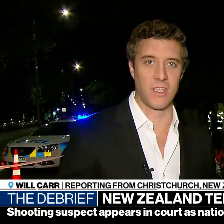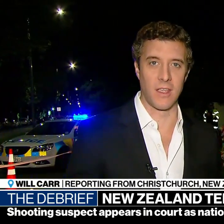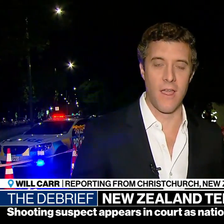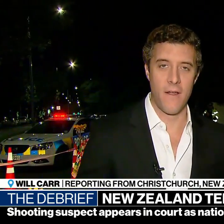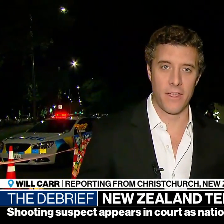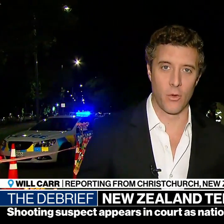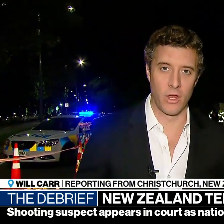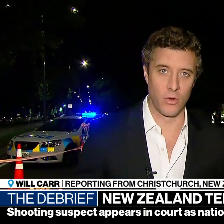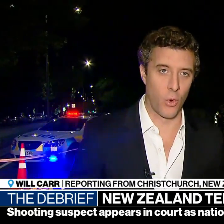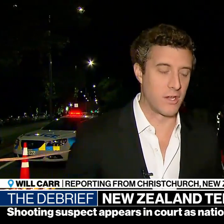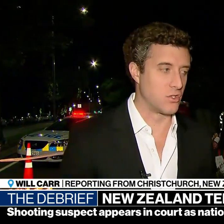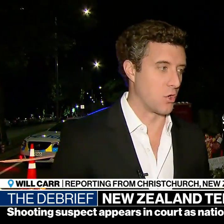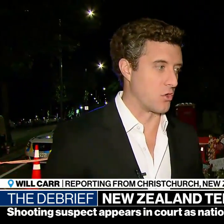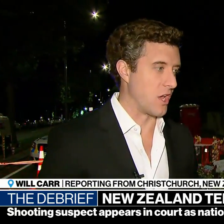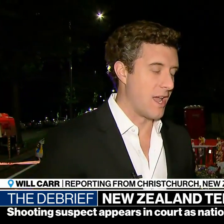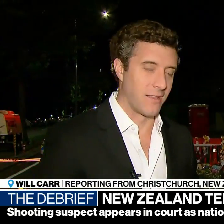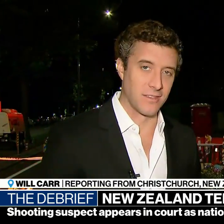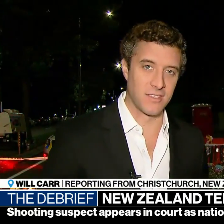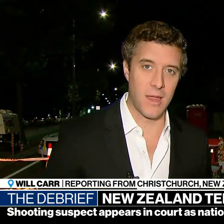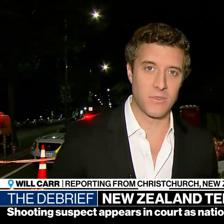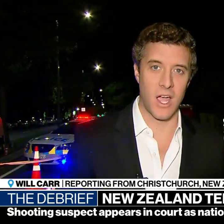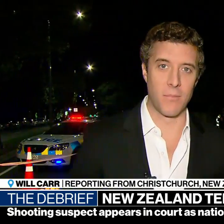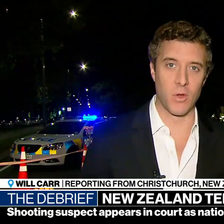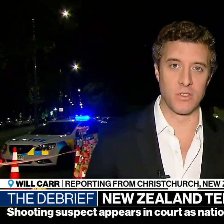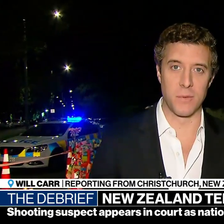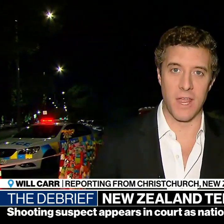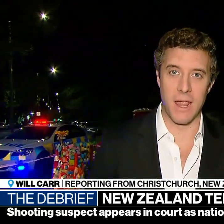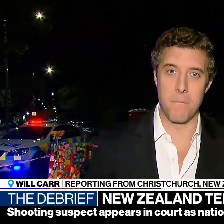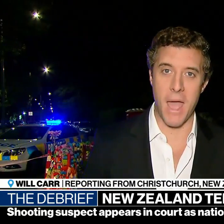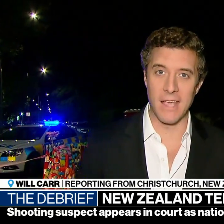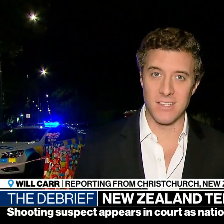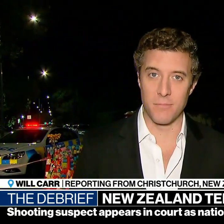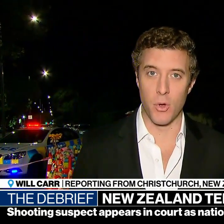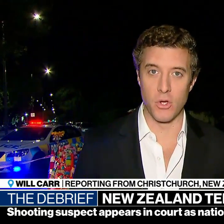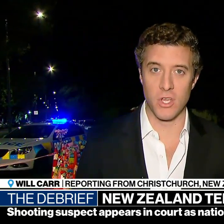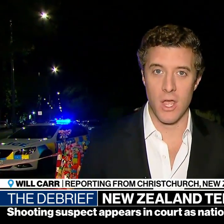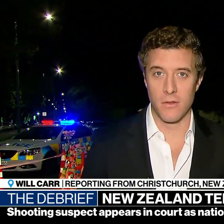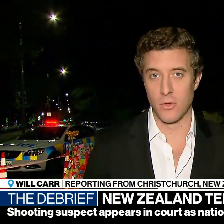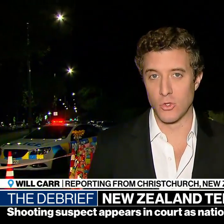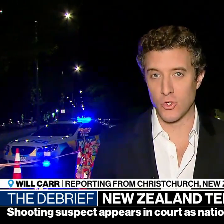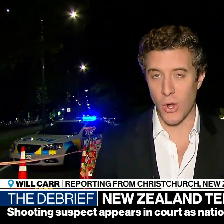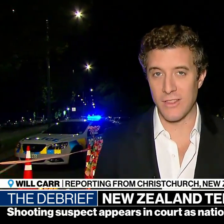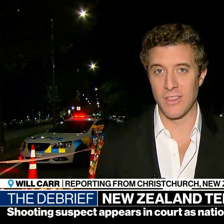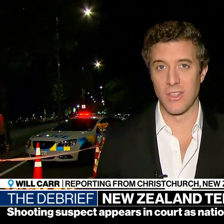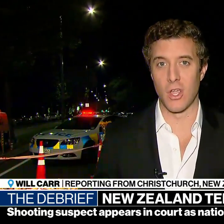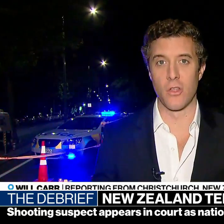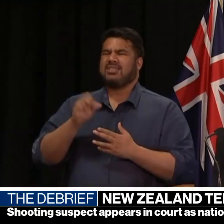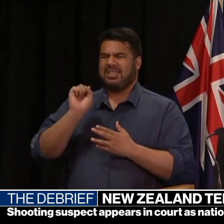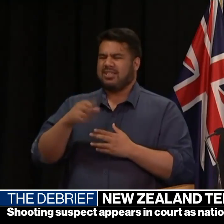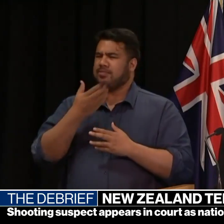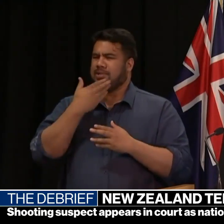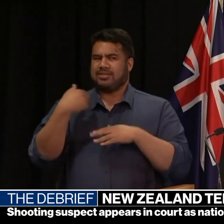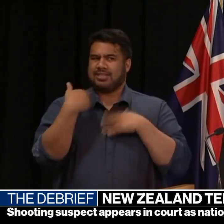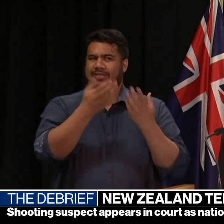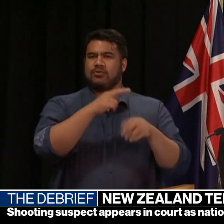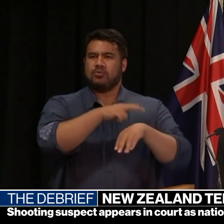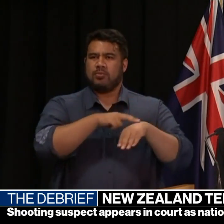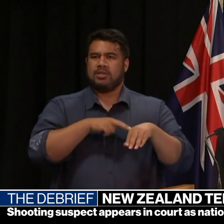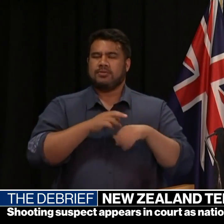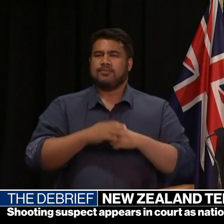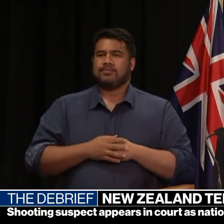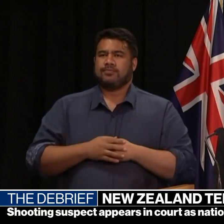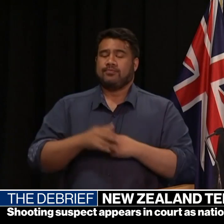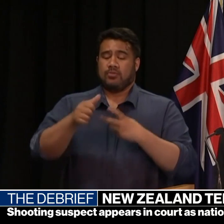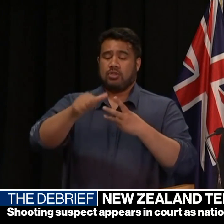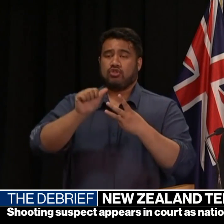we're seeing here in Christchurch. At the same time, there has been a massive push to strengthen the gun laws across the country. The